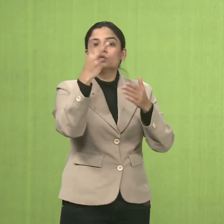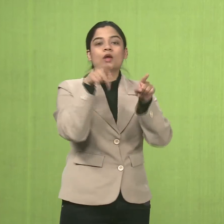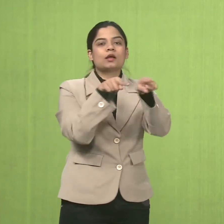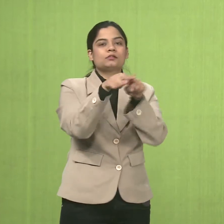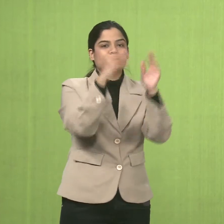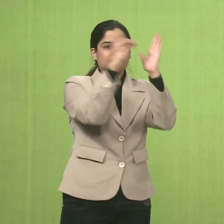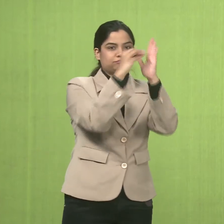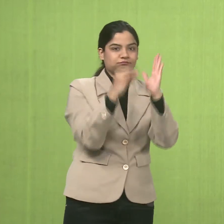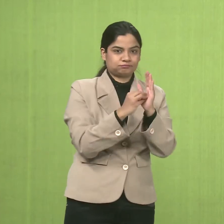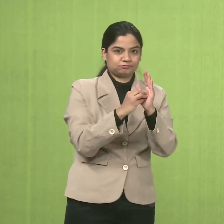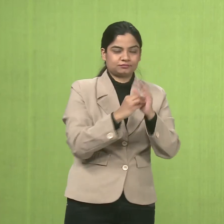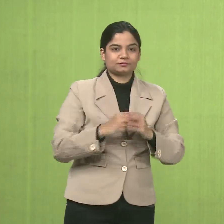You have to write that.